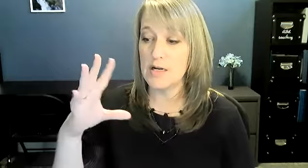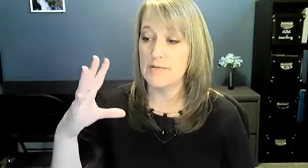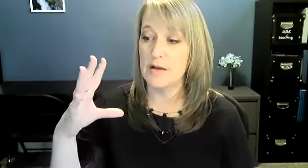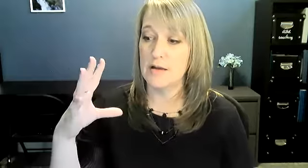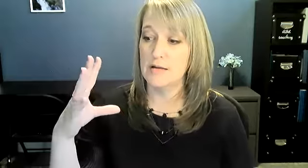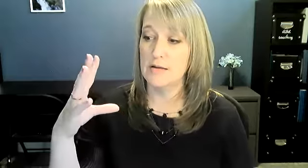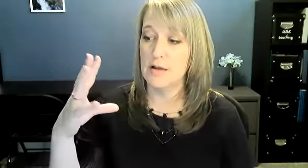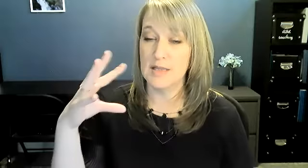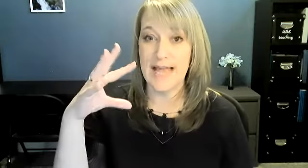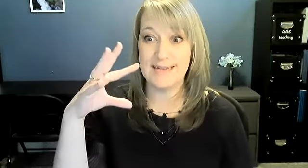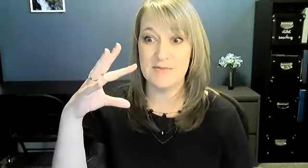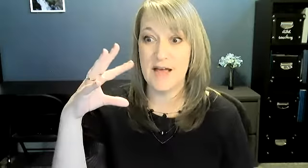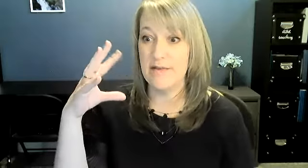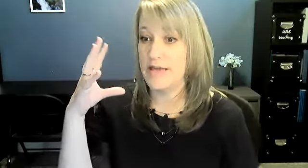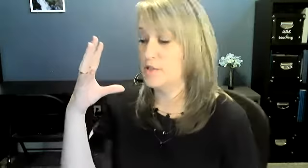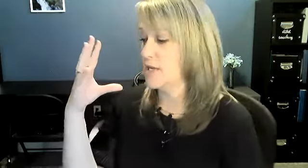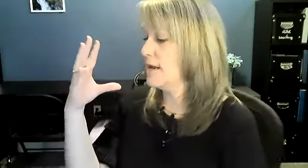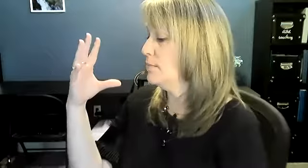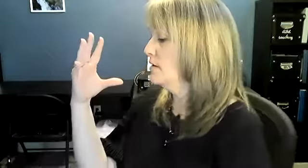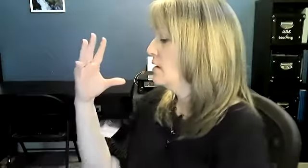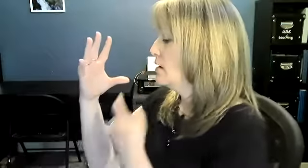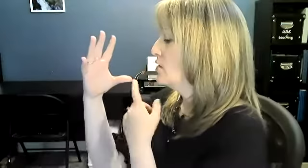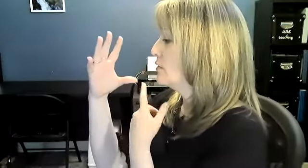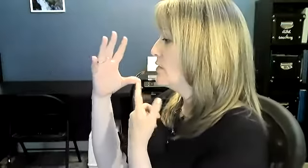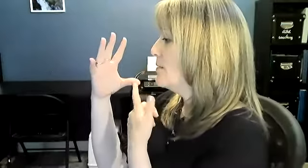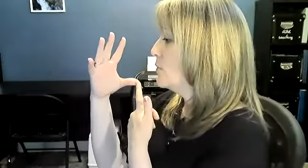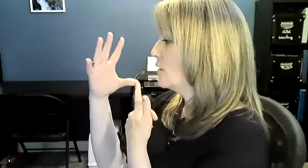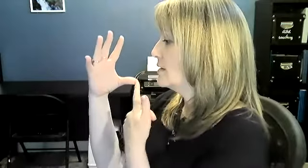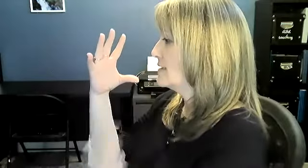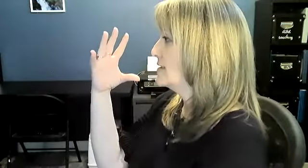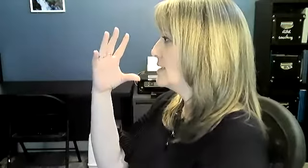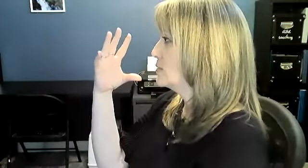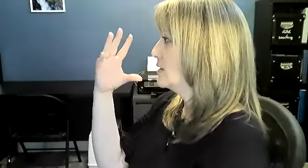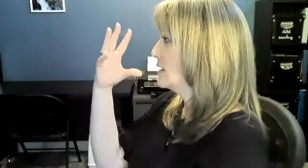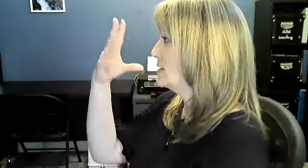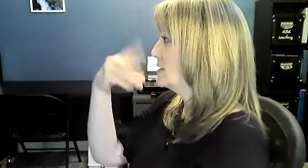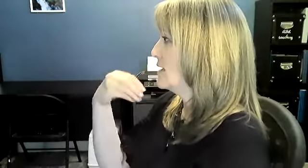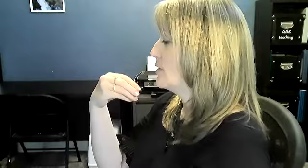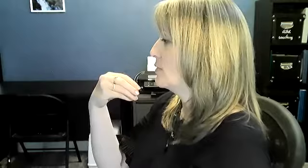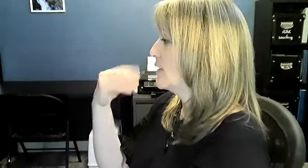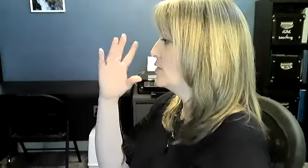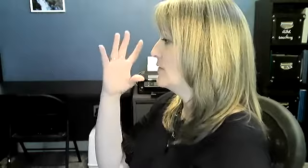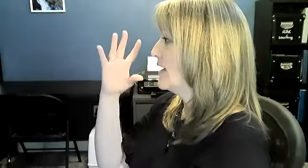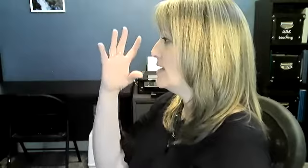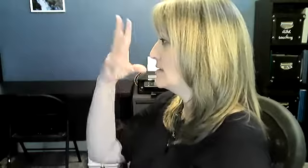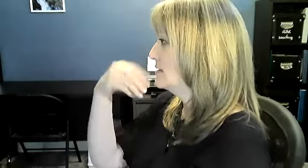kind of a relaxed 5 hand shape. Your thumb more or less stays where it is, and you come around your face